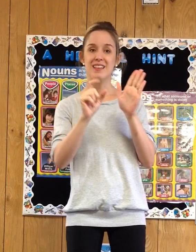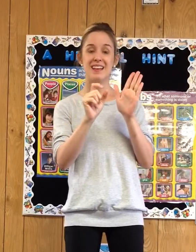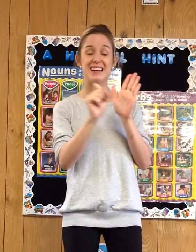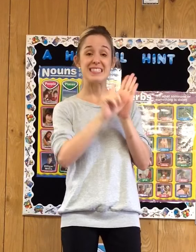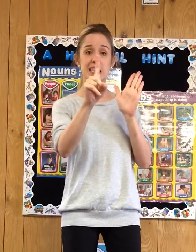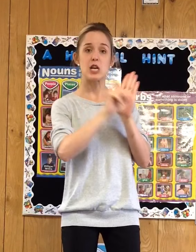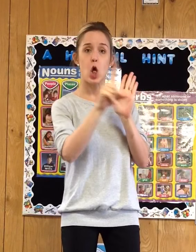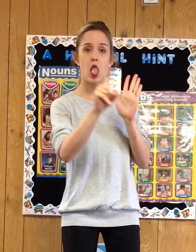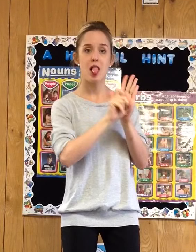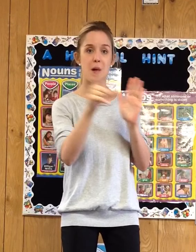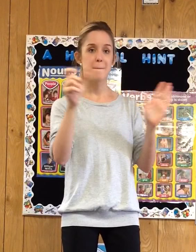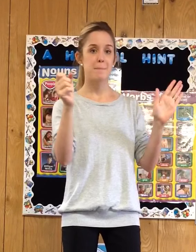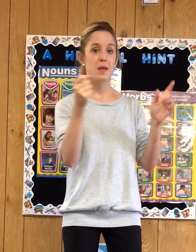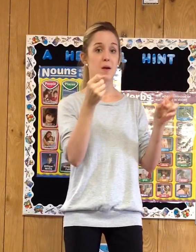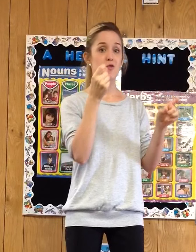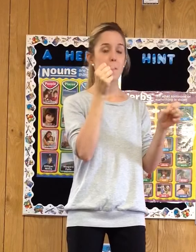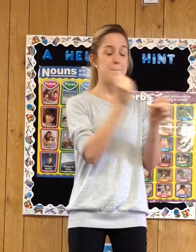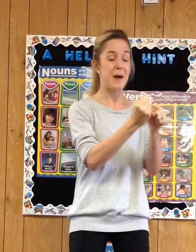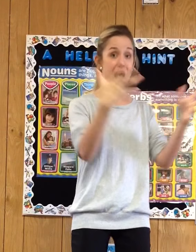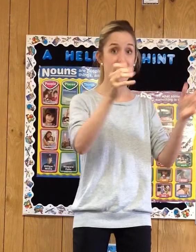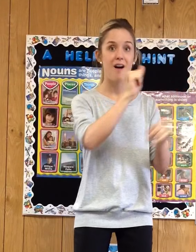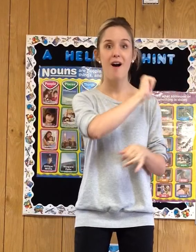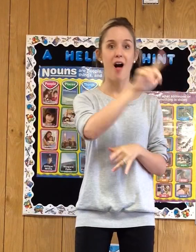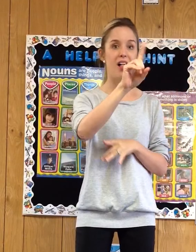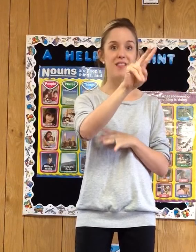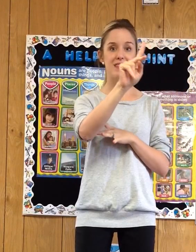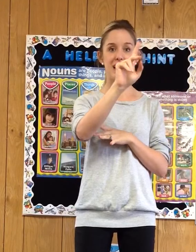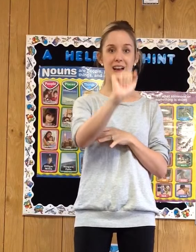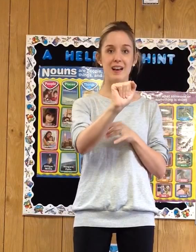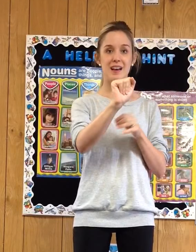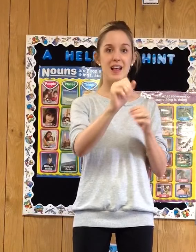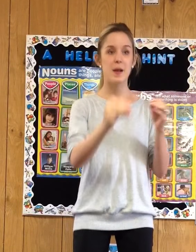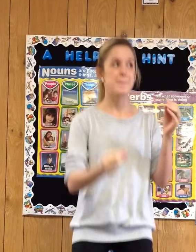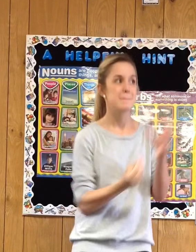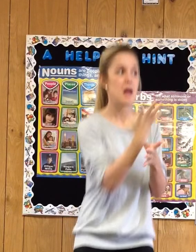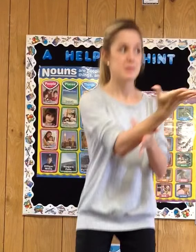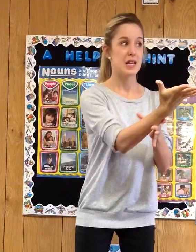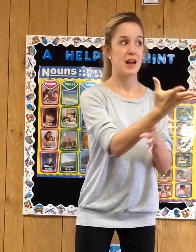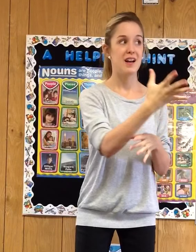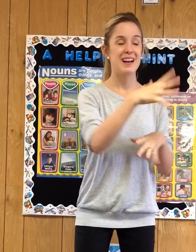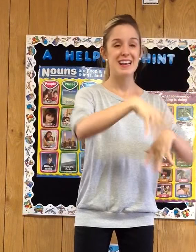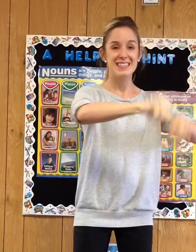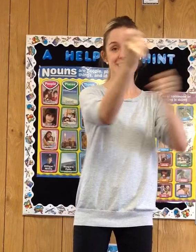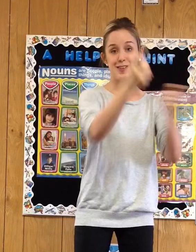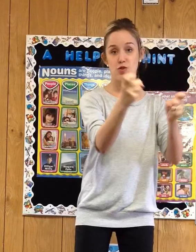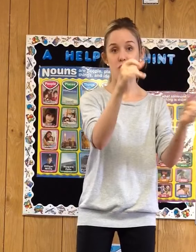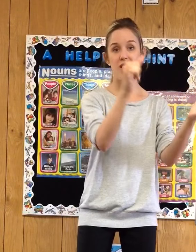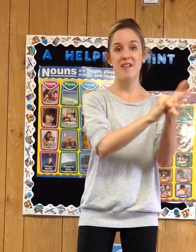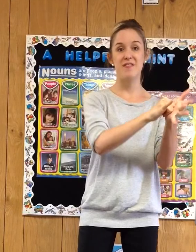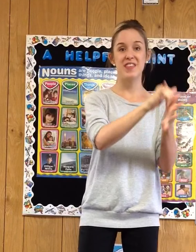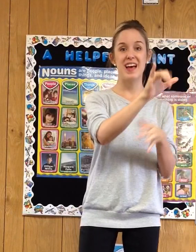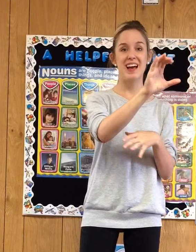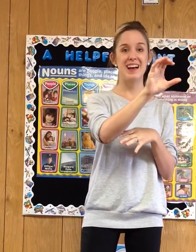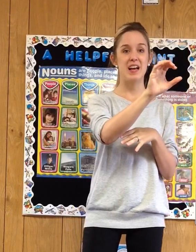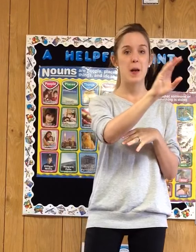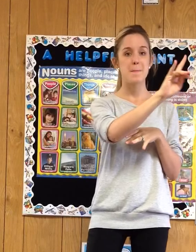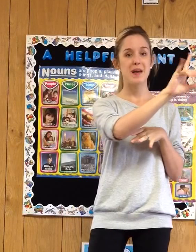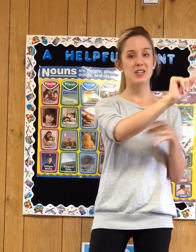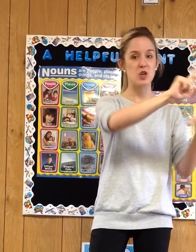and bam, all of the DNA pops out. It takes control of these cells, turns them into virus-making